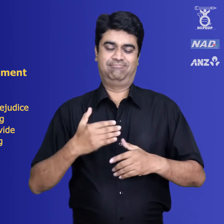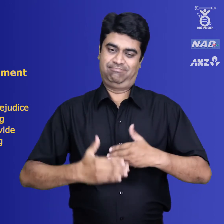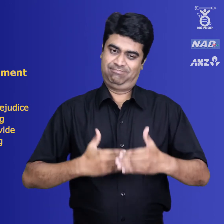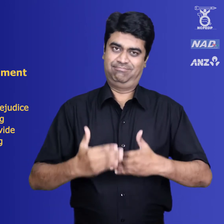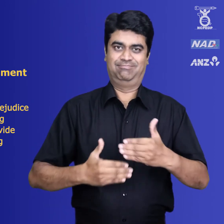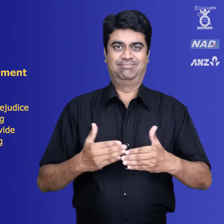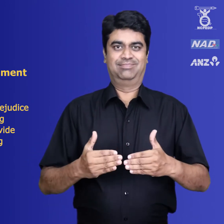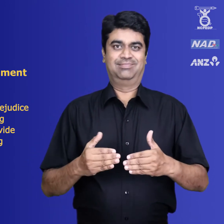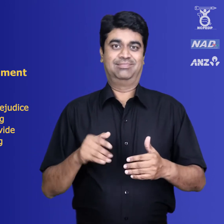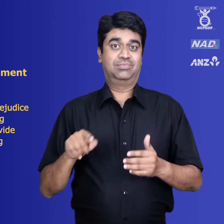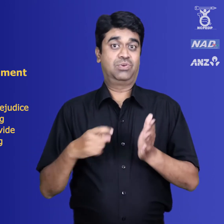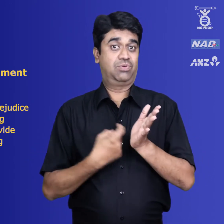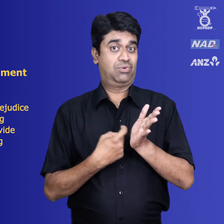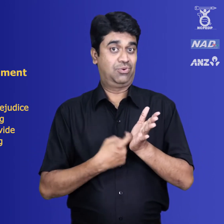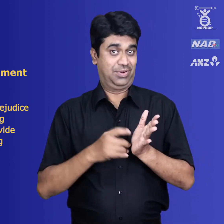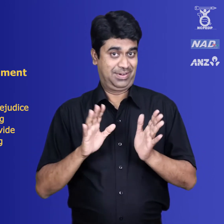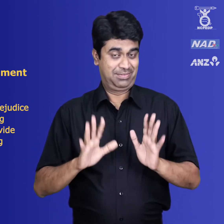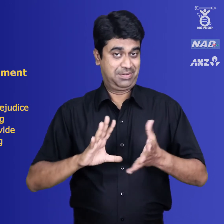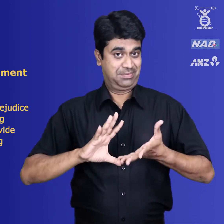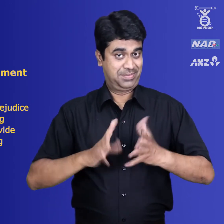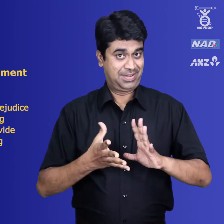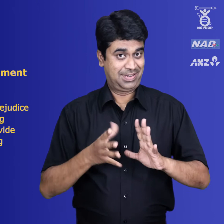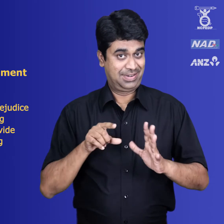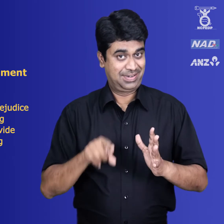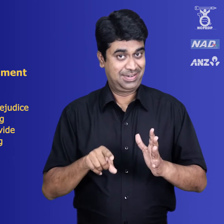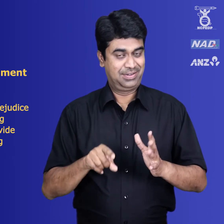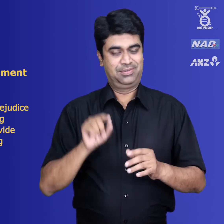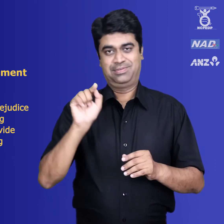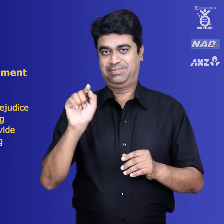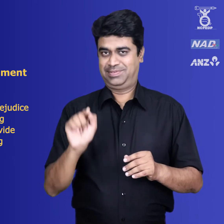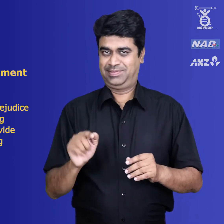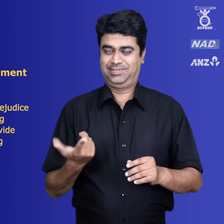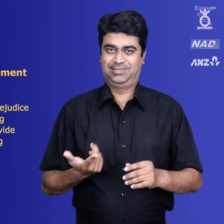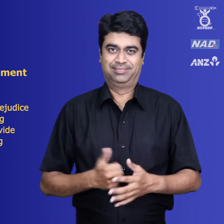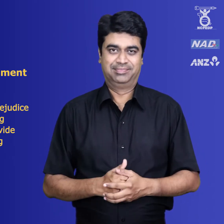for all or any of the following matters, namely,